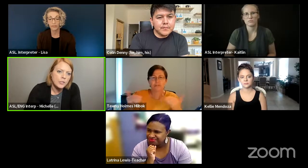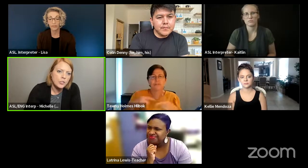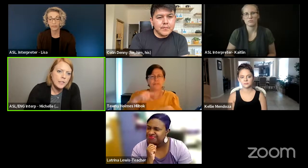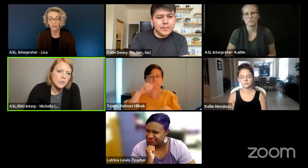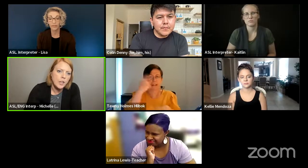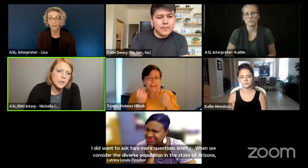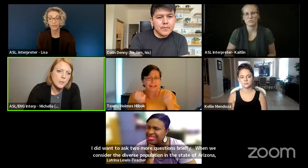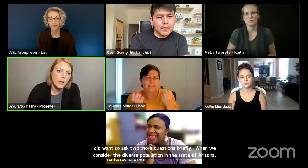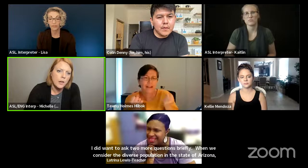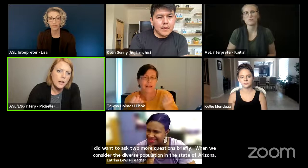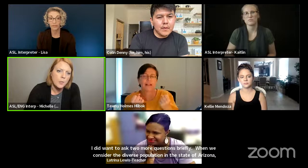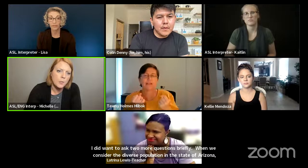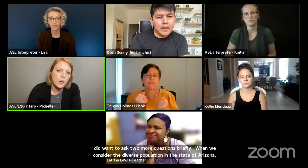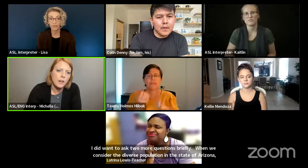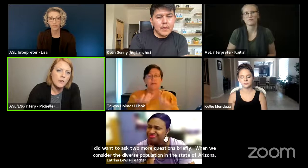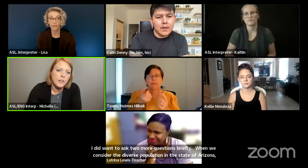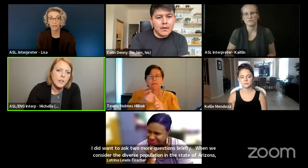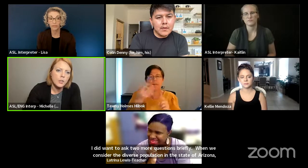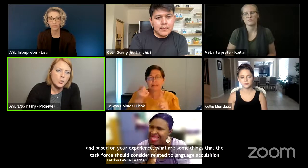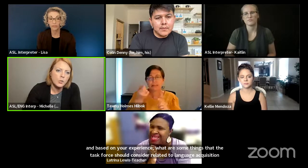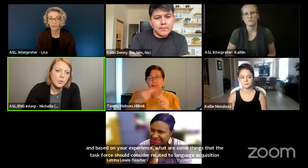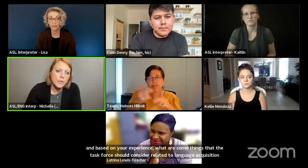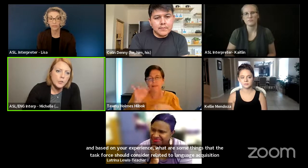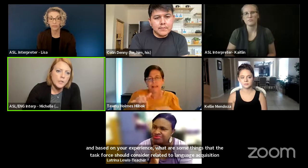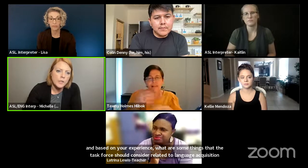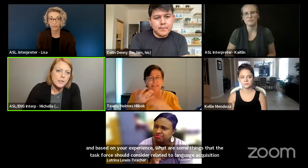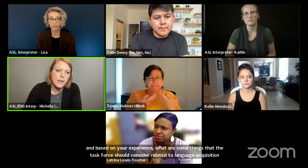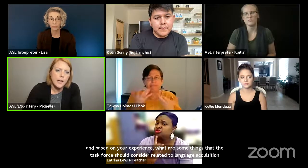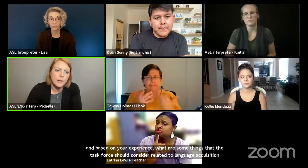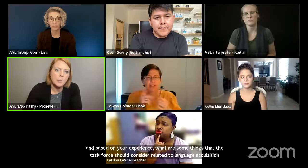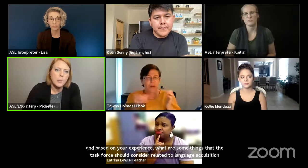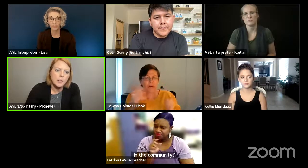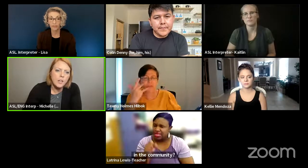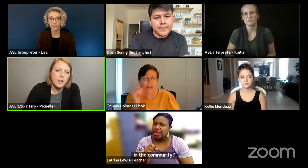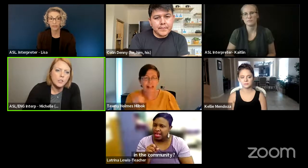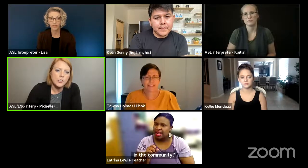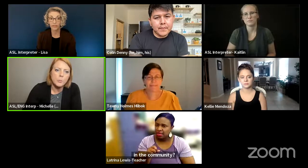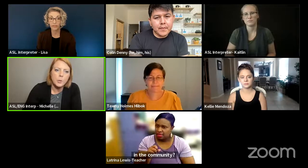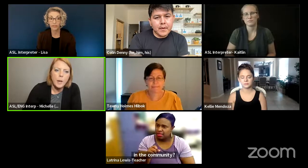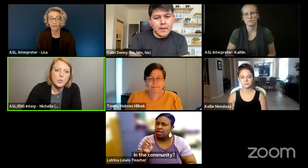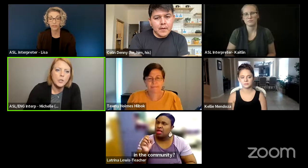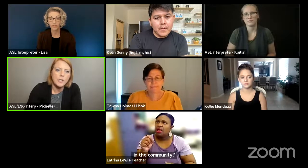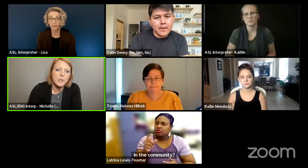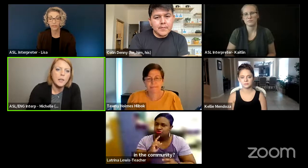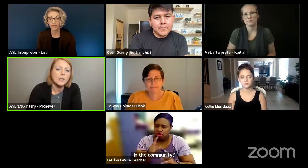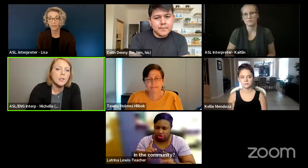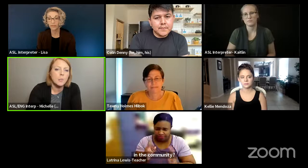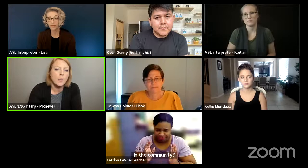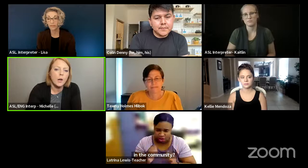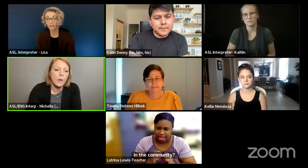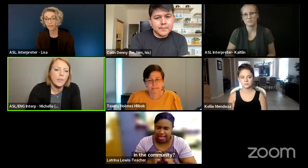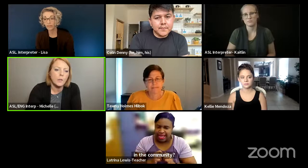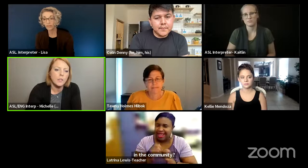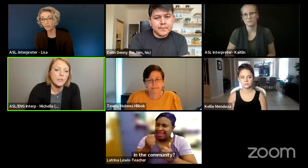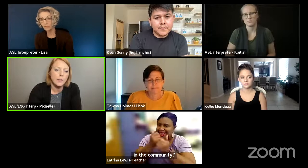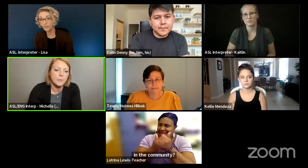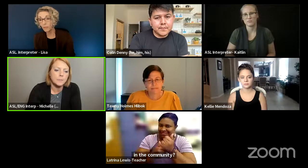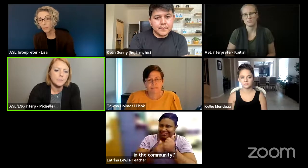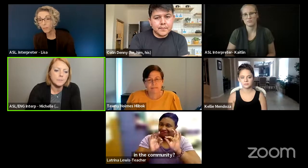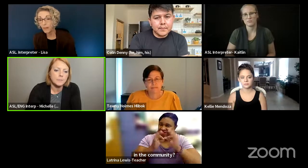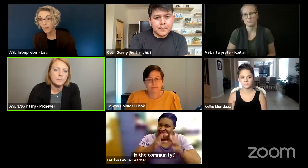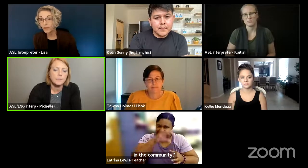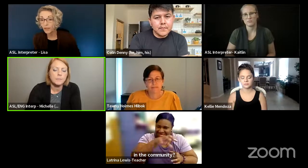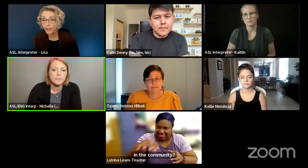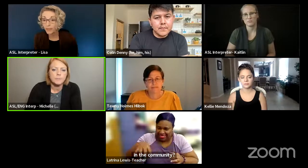And I know Latrina talked about a number of cultural resources and people of color, so perhaps you could expand a little bit more on what that would look